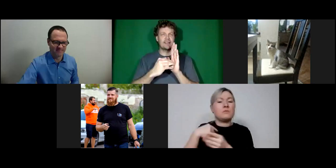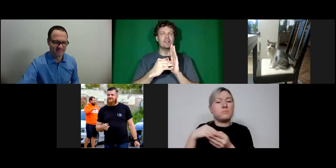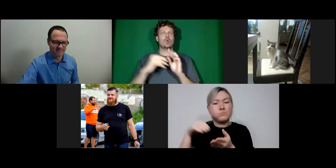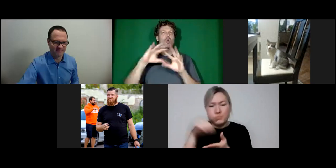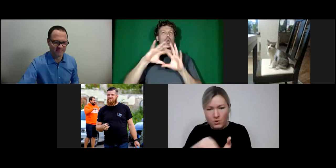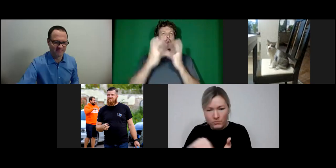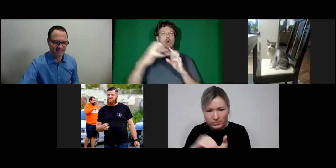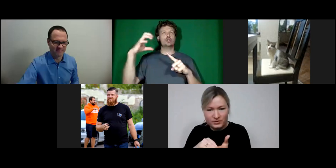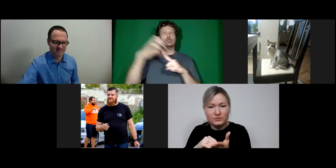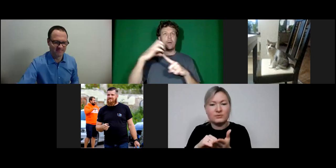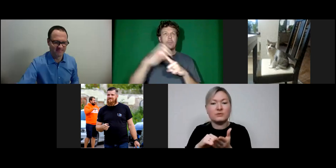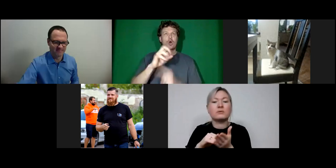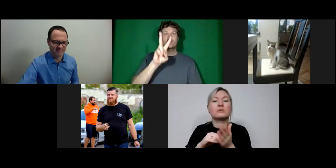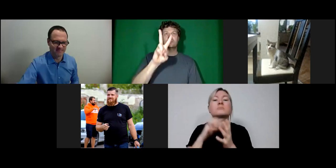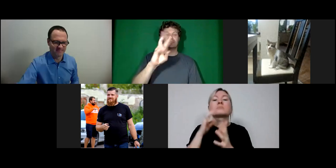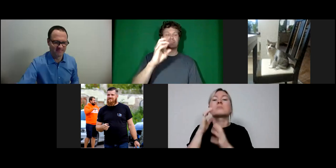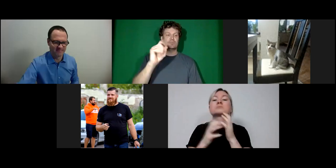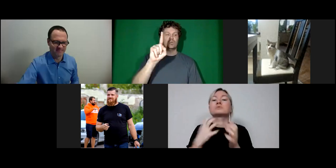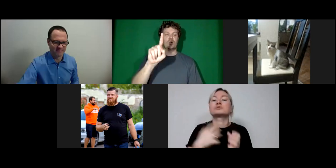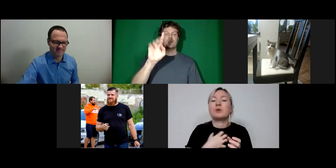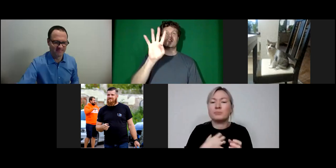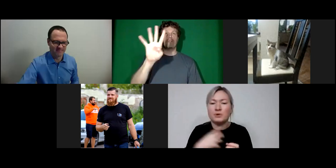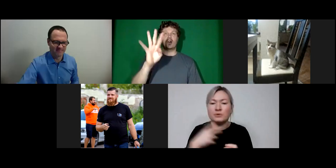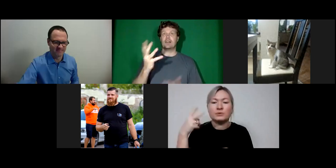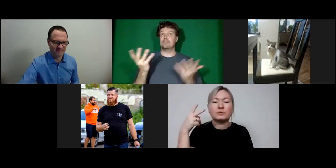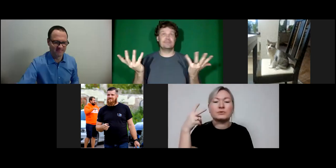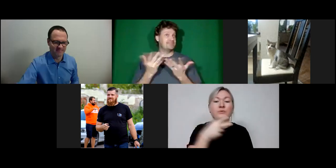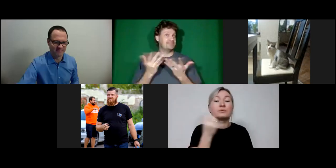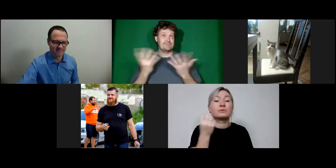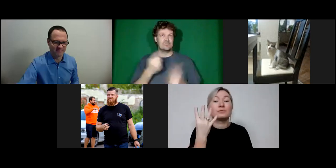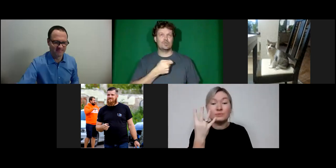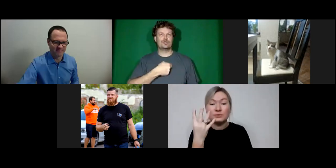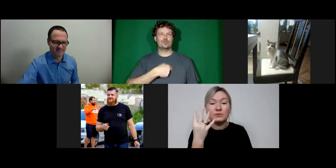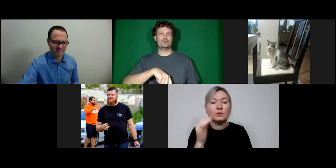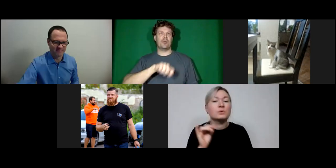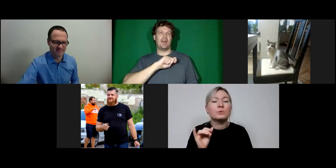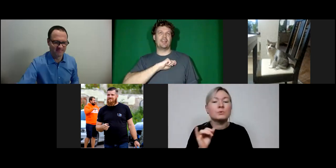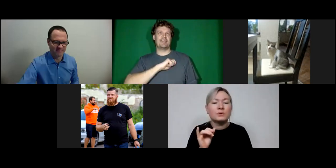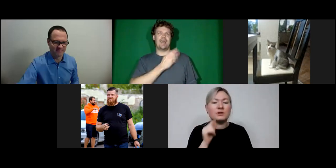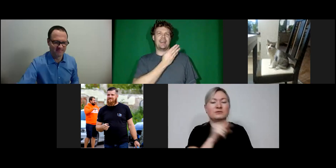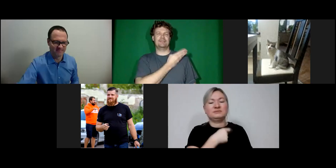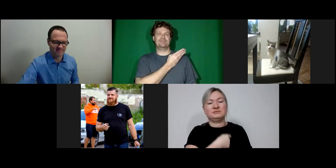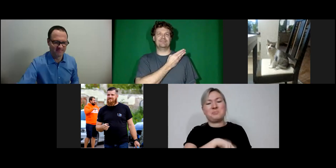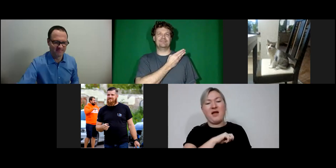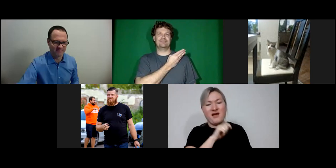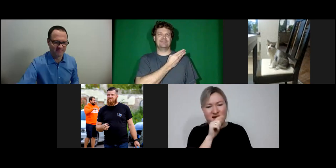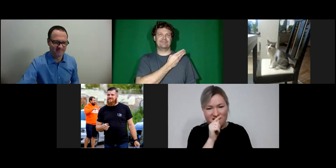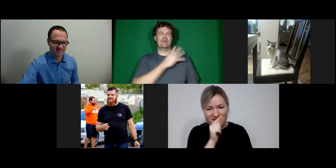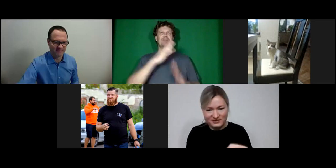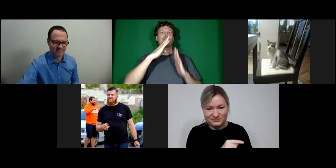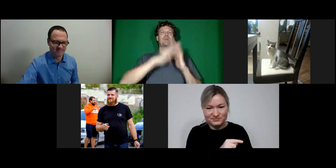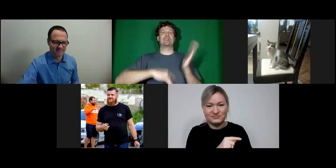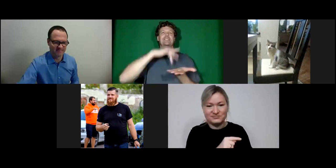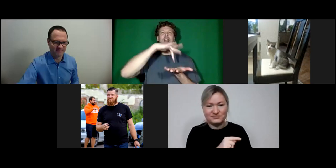4 years later, I went to the World Championships in 2014, and that was in Spain,